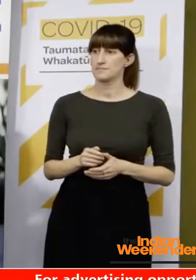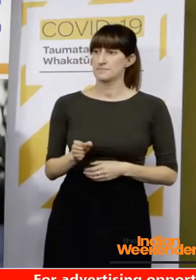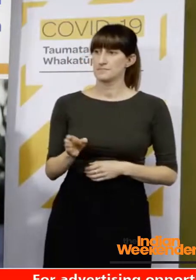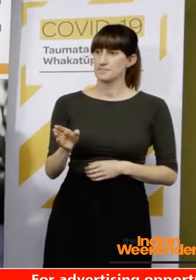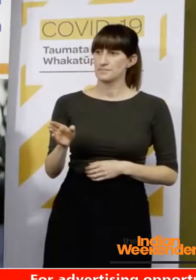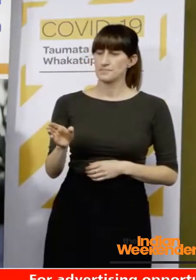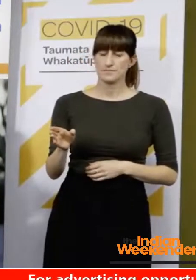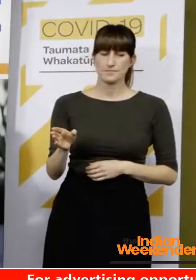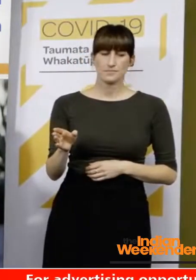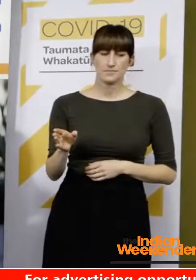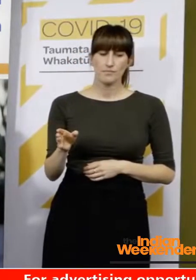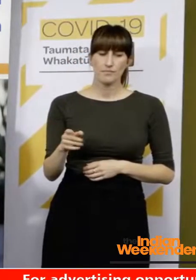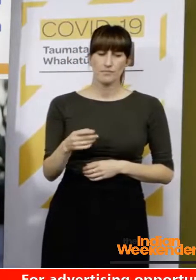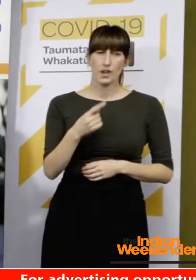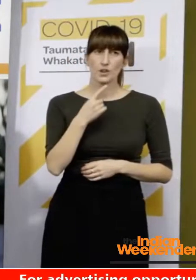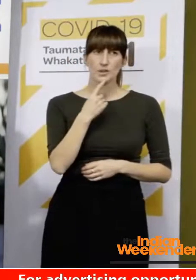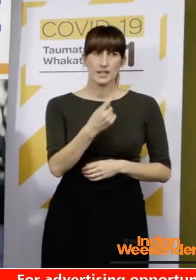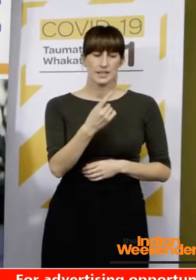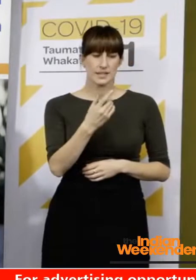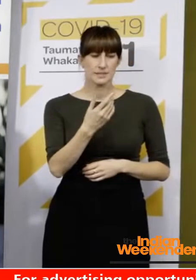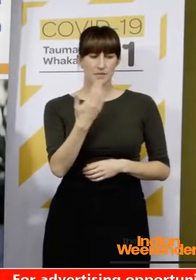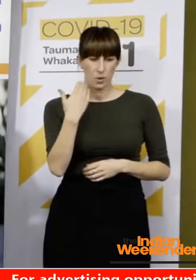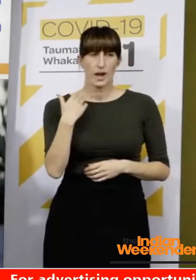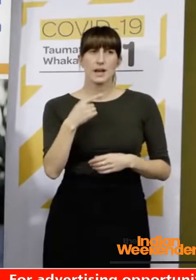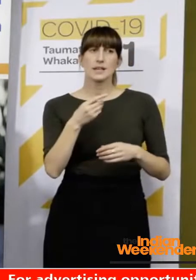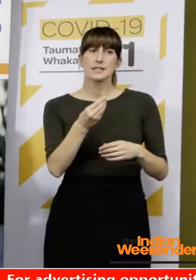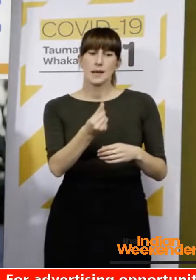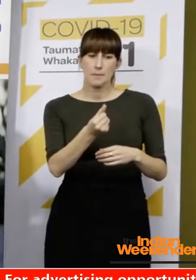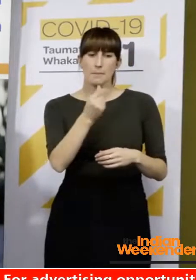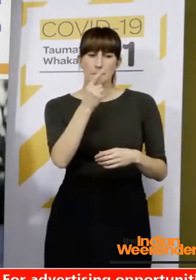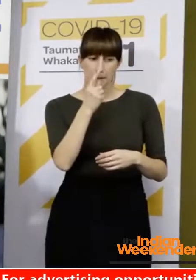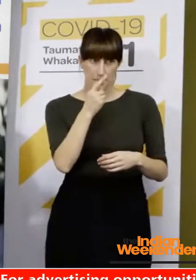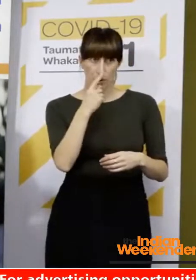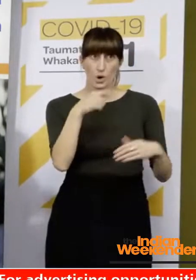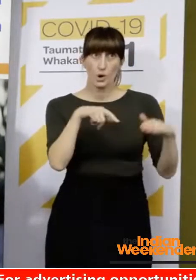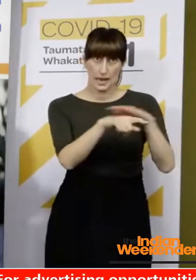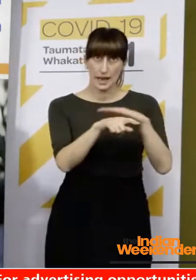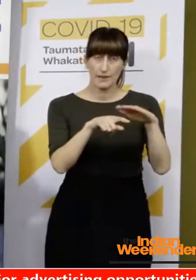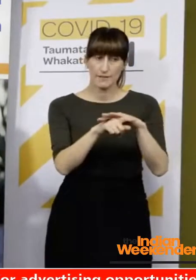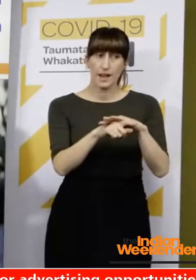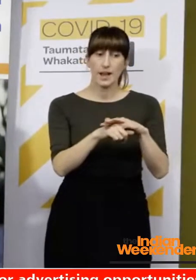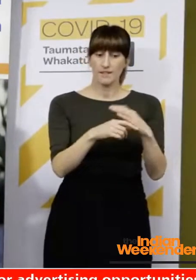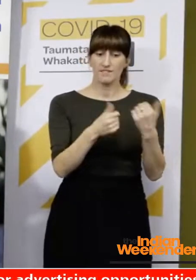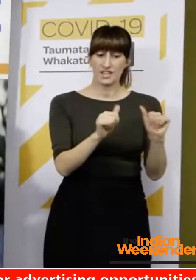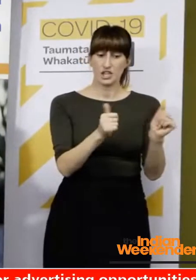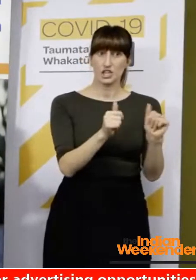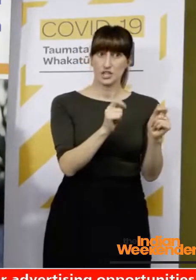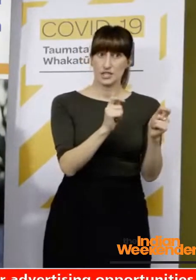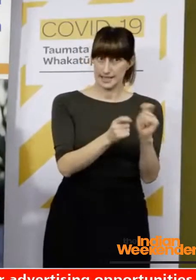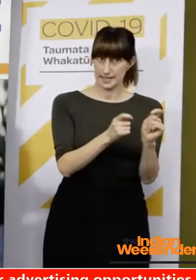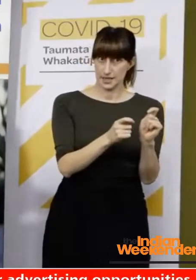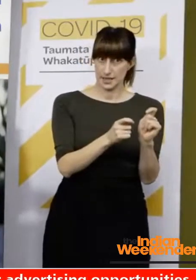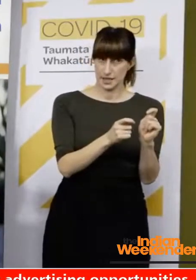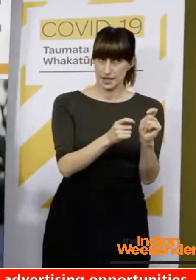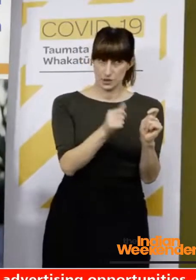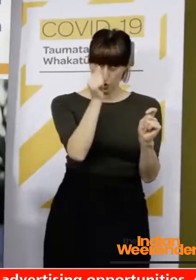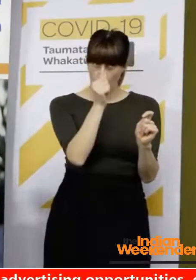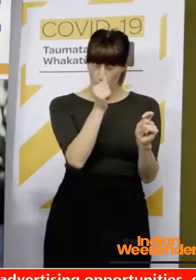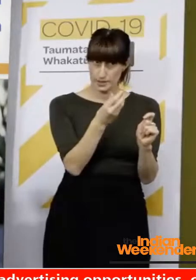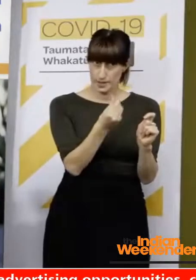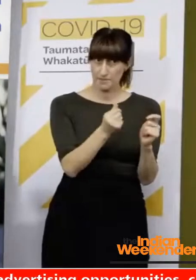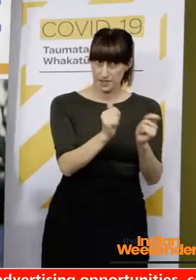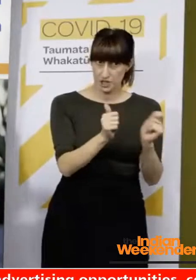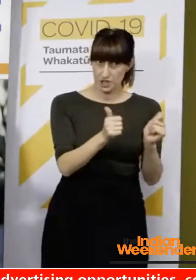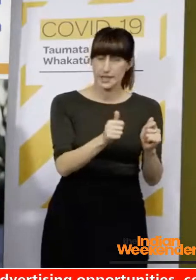recovery plan and work specific to Queenstown. Today, though, I want to update you further on measures to continue